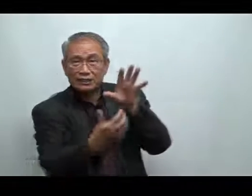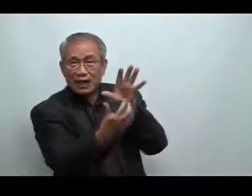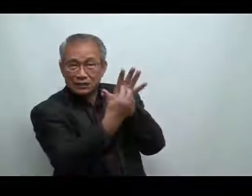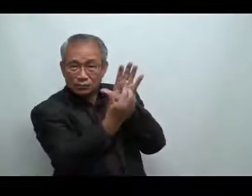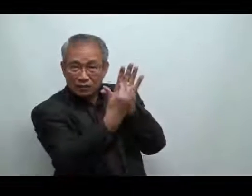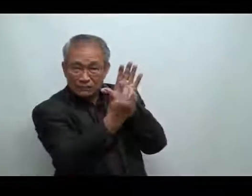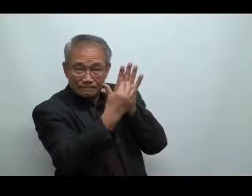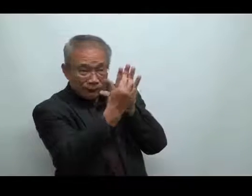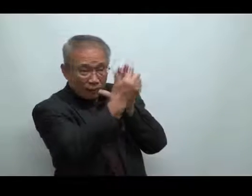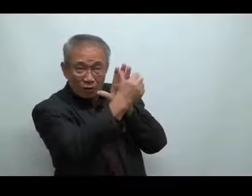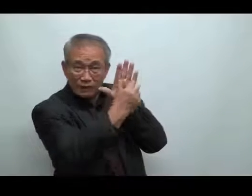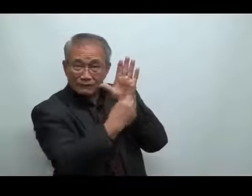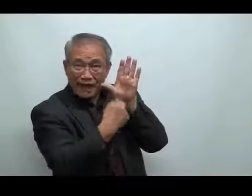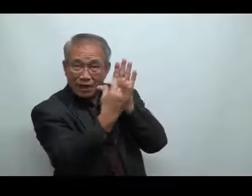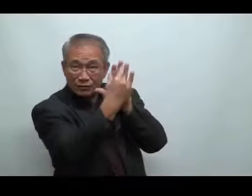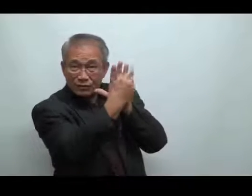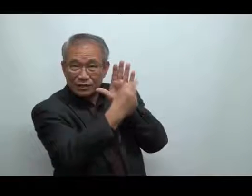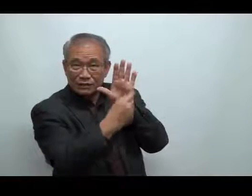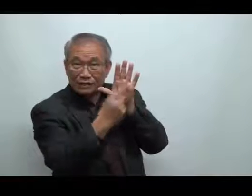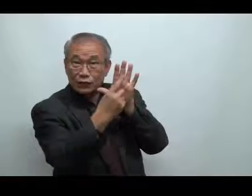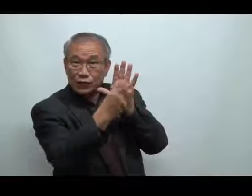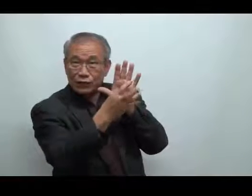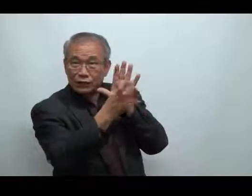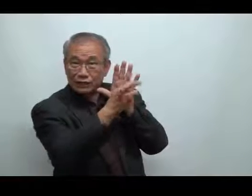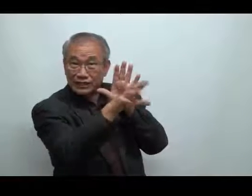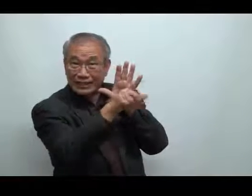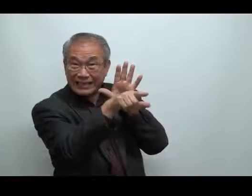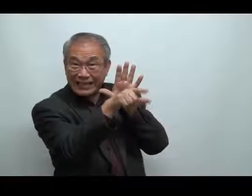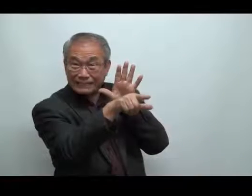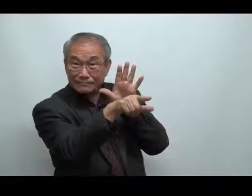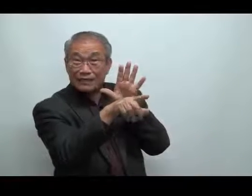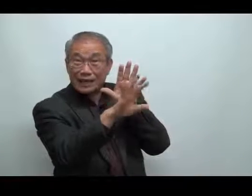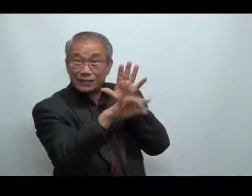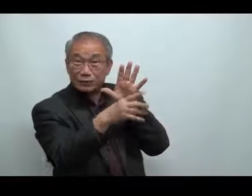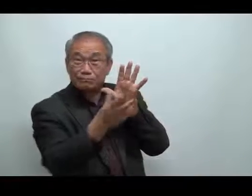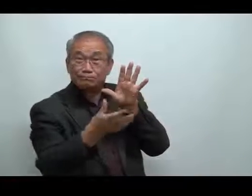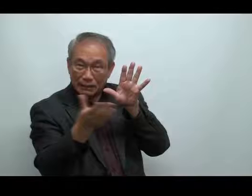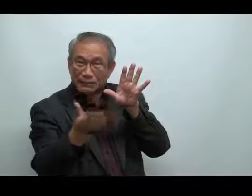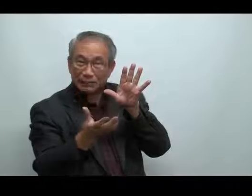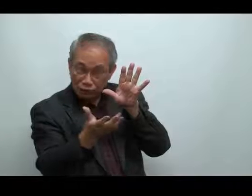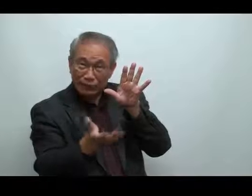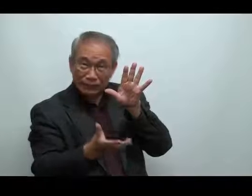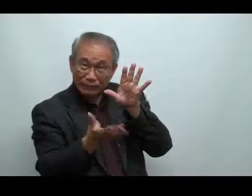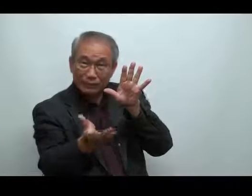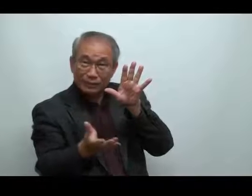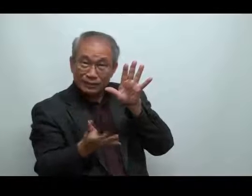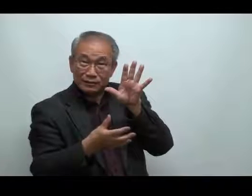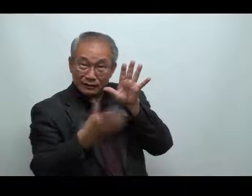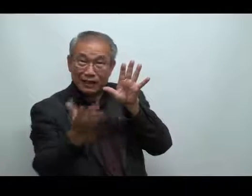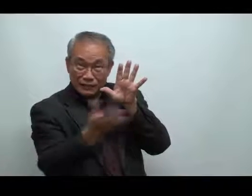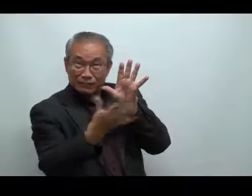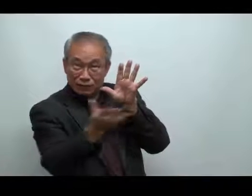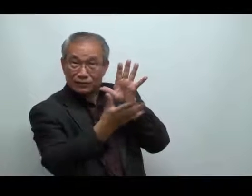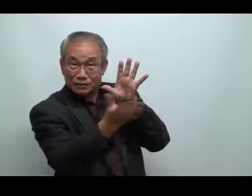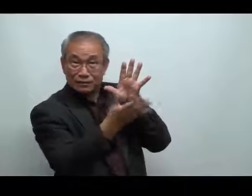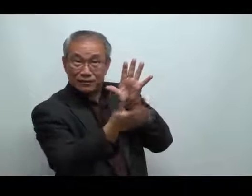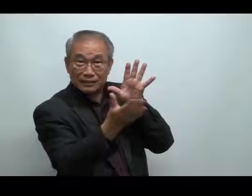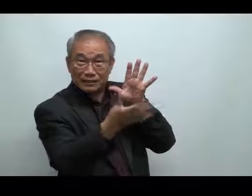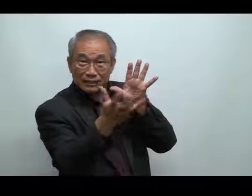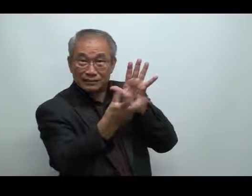does with all these vowels. Then you learn to sing like him, and you maybe sell as much CDs